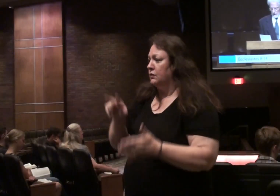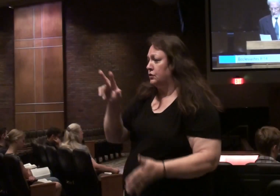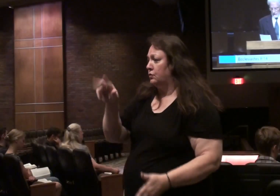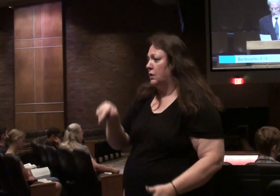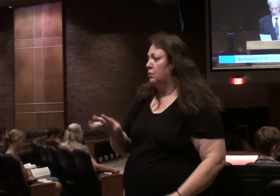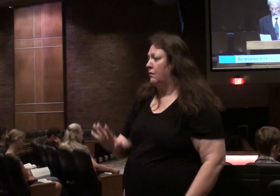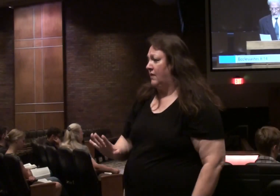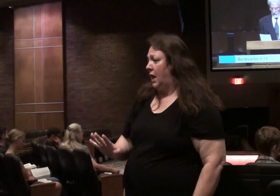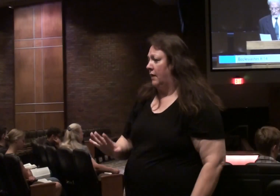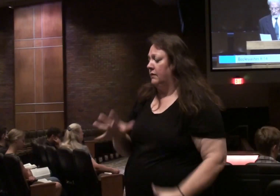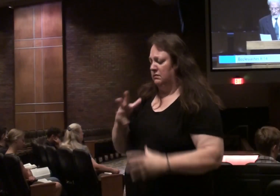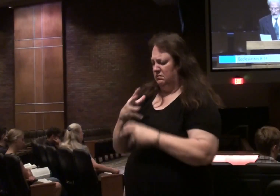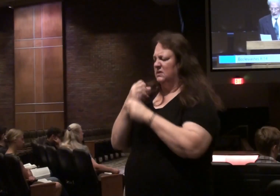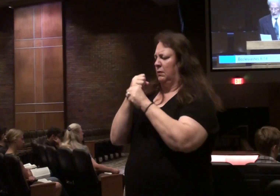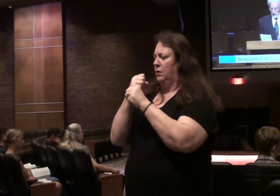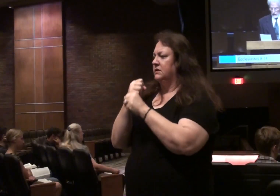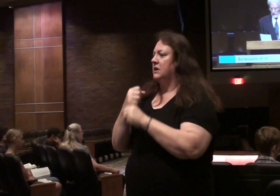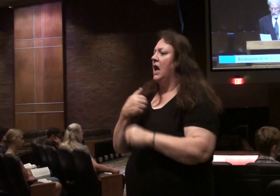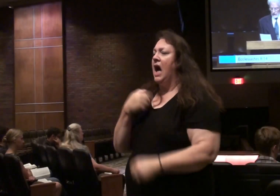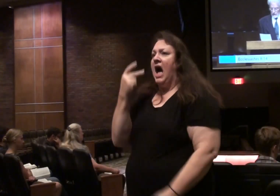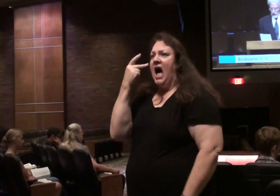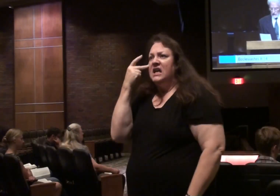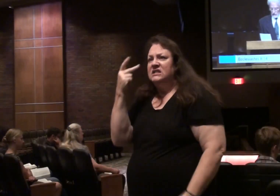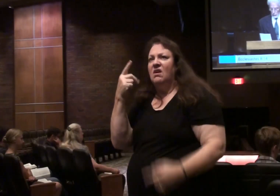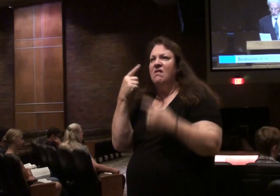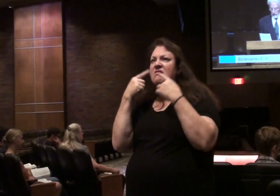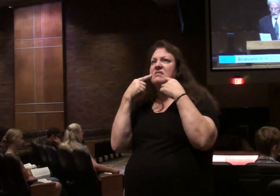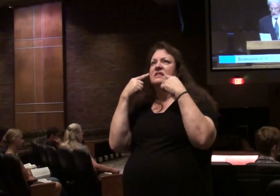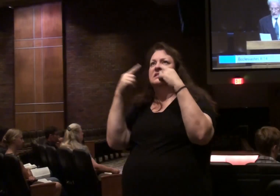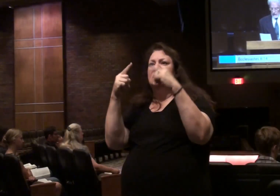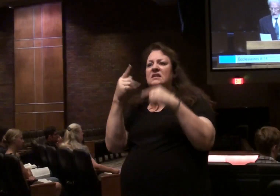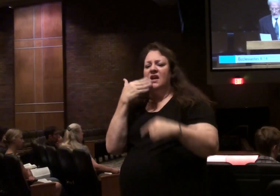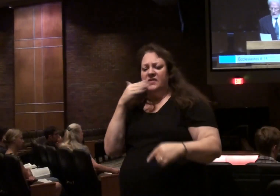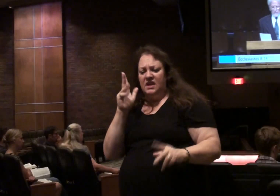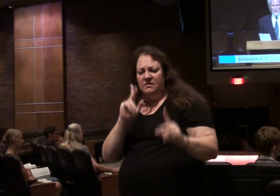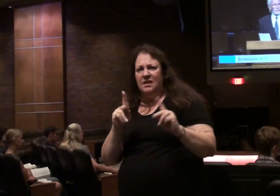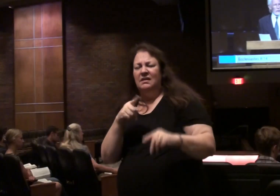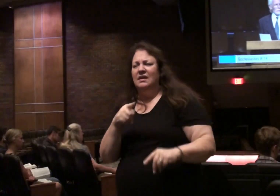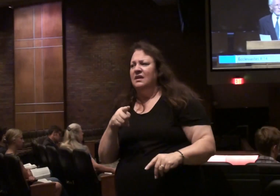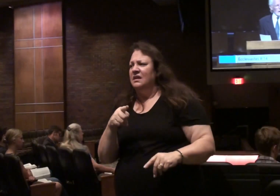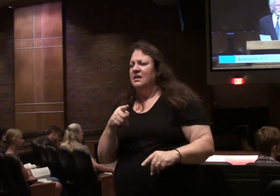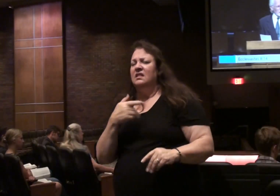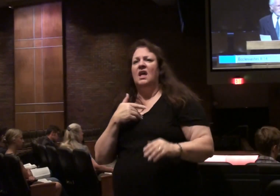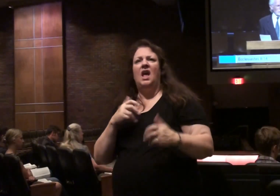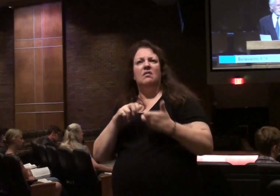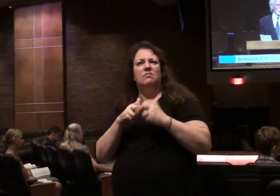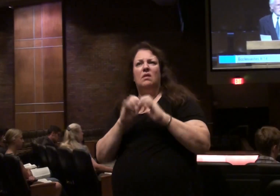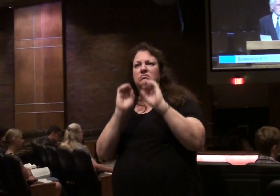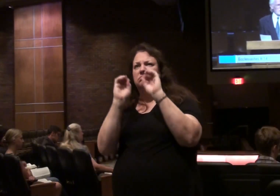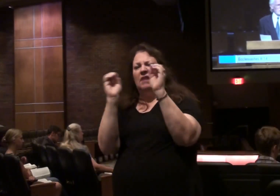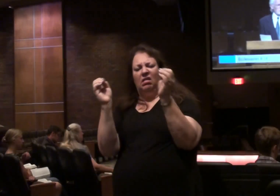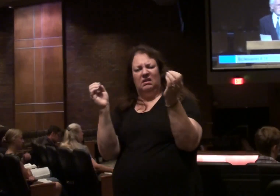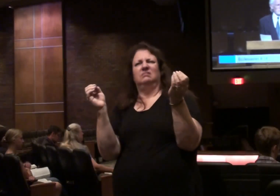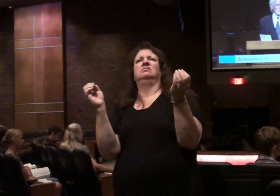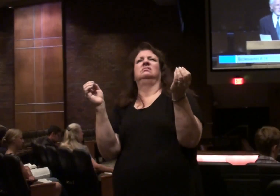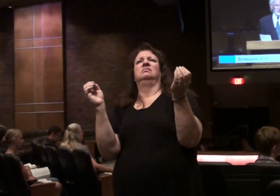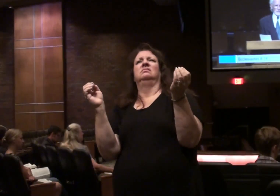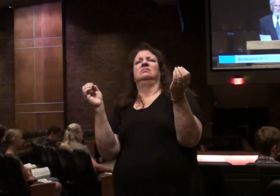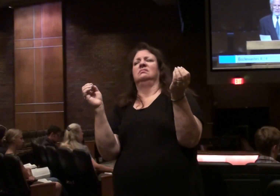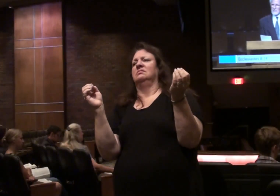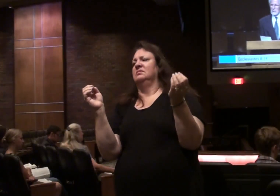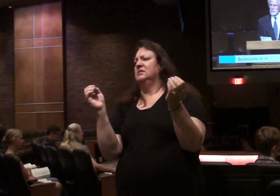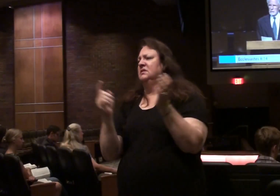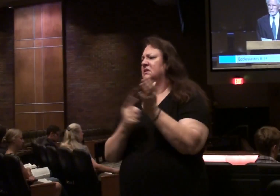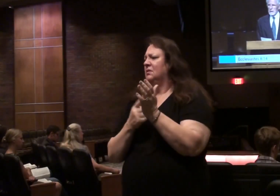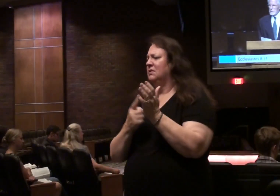and 5, to summarize those. I saw the success of the wicked. They are not troubled like others. I